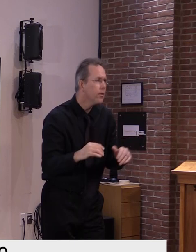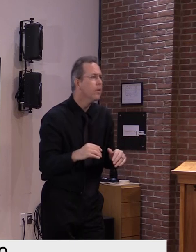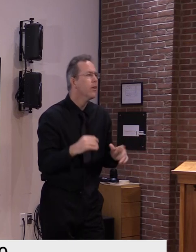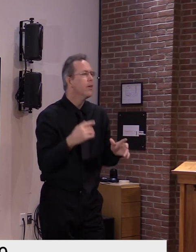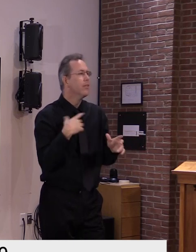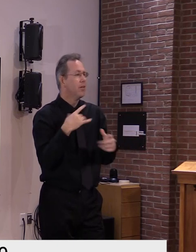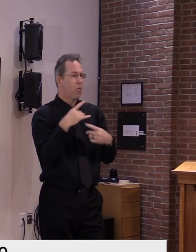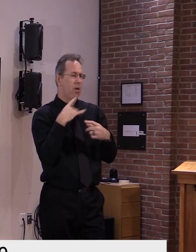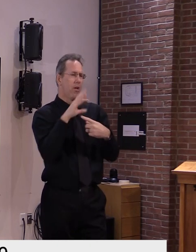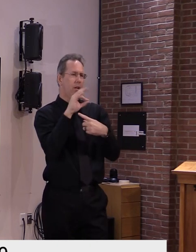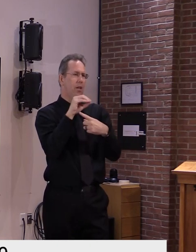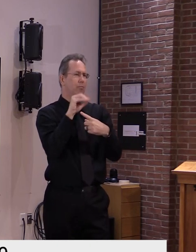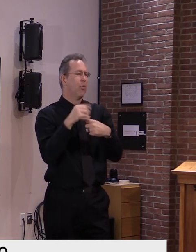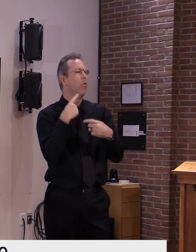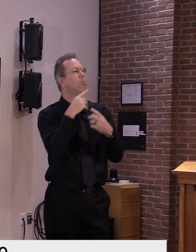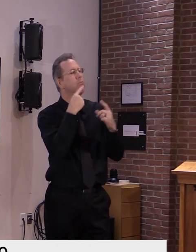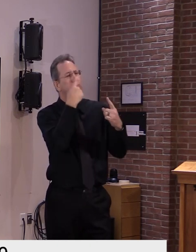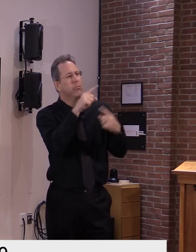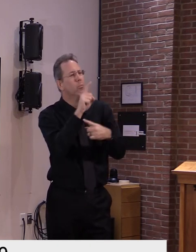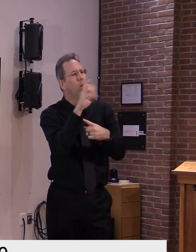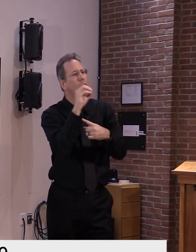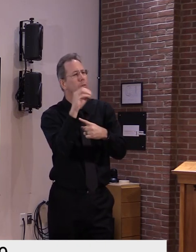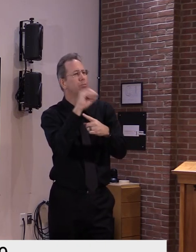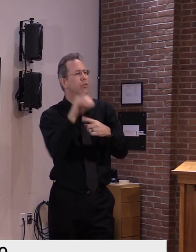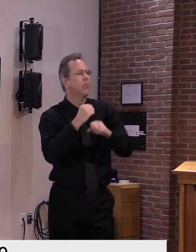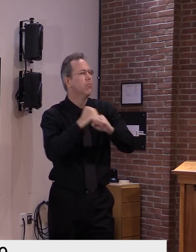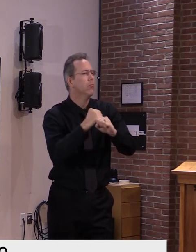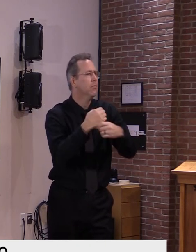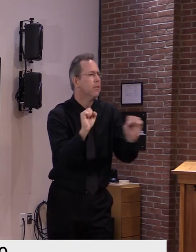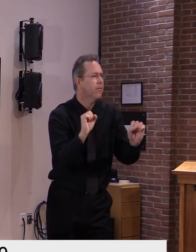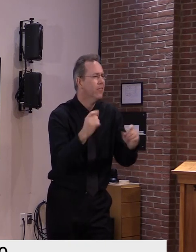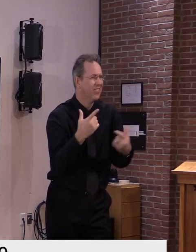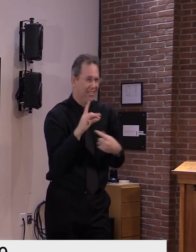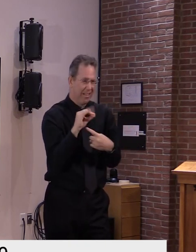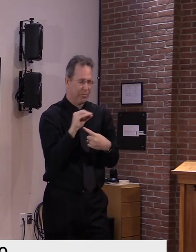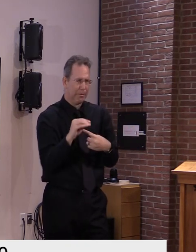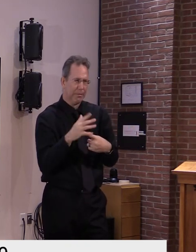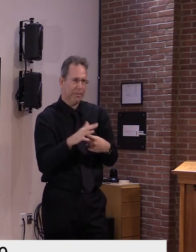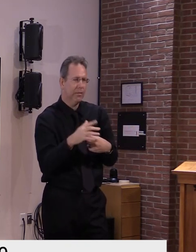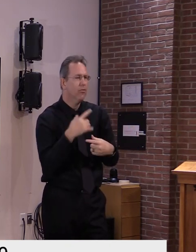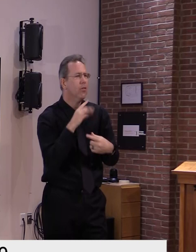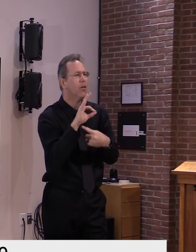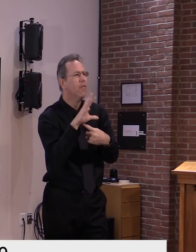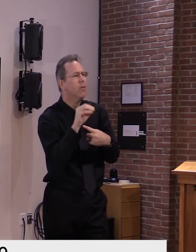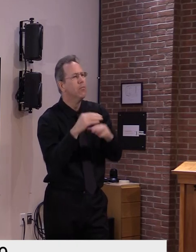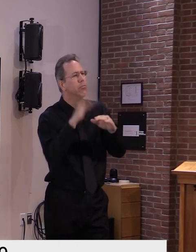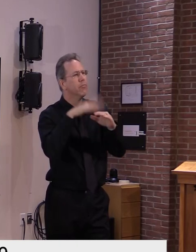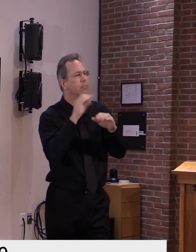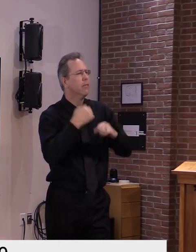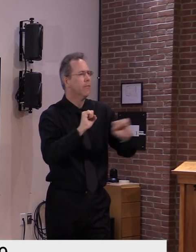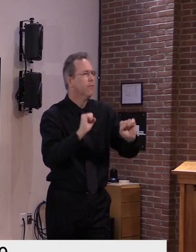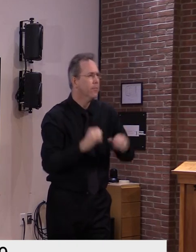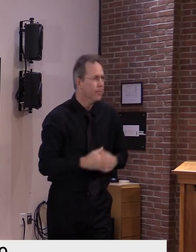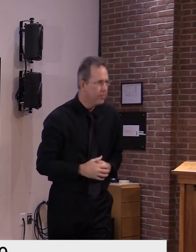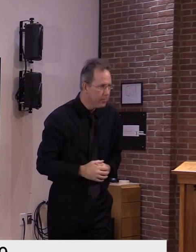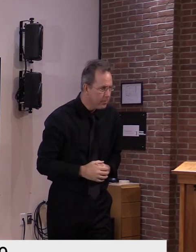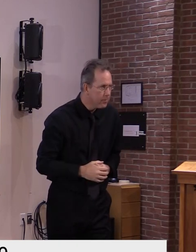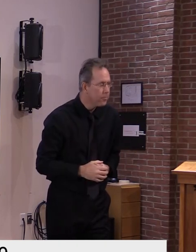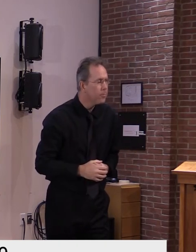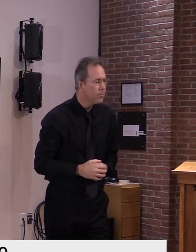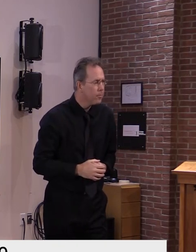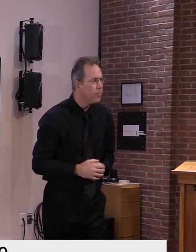and make sure everyone has an equal chance to do it. Then in fact, getting back to the word